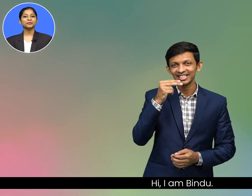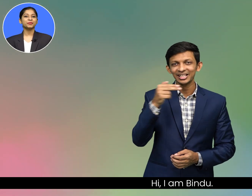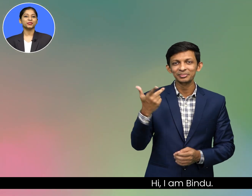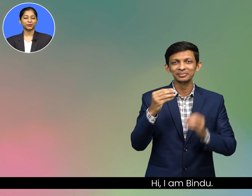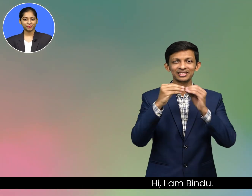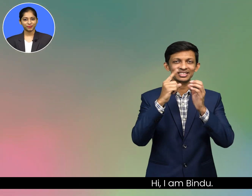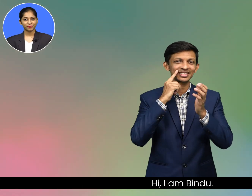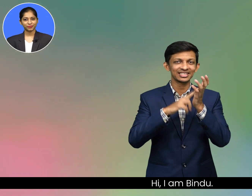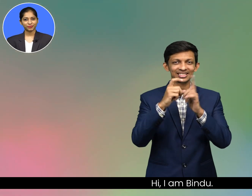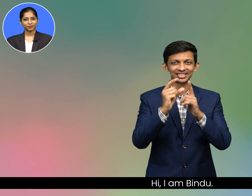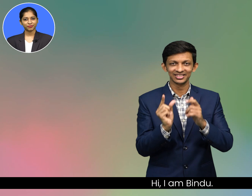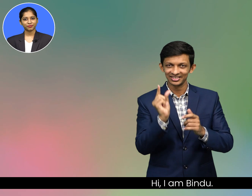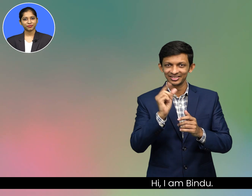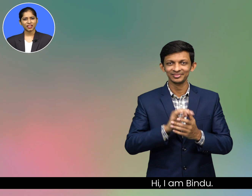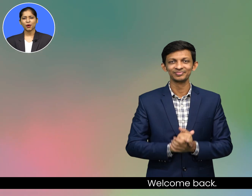am Bindu.